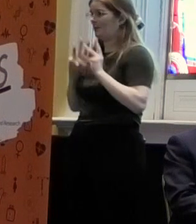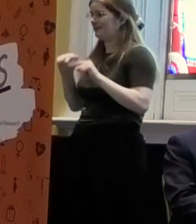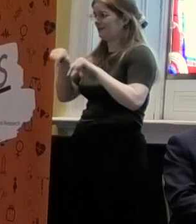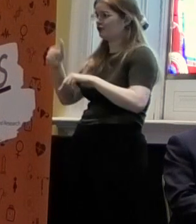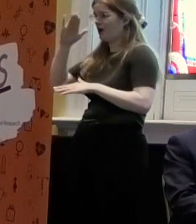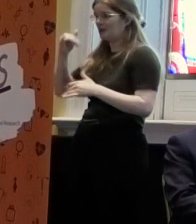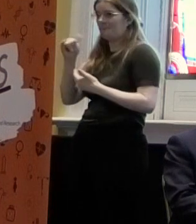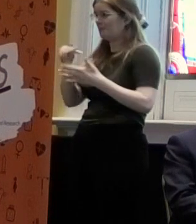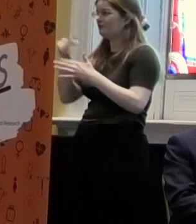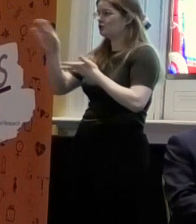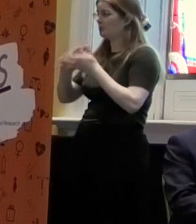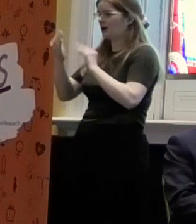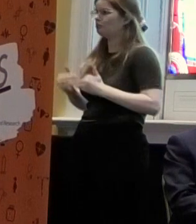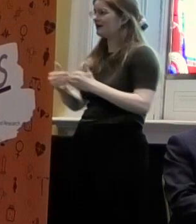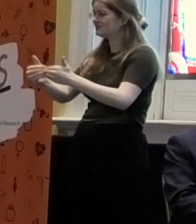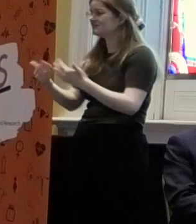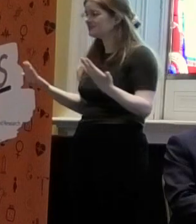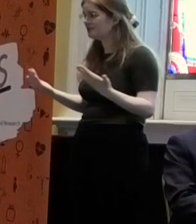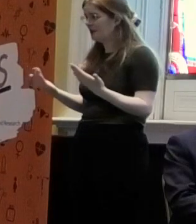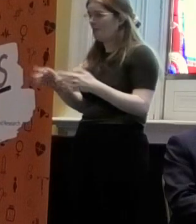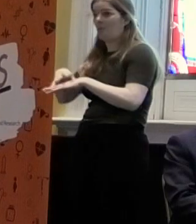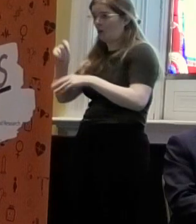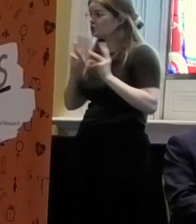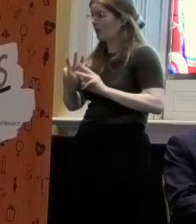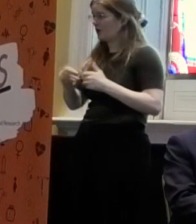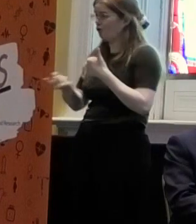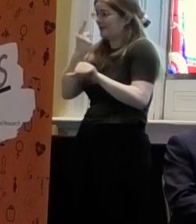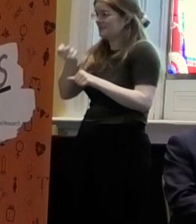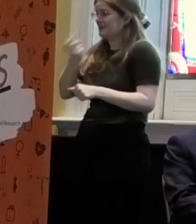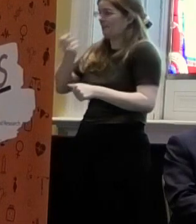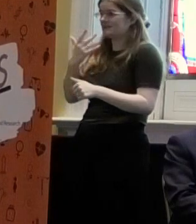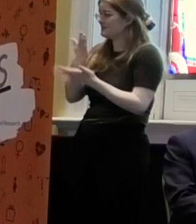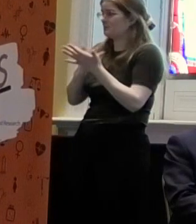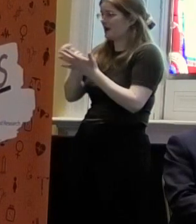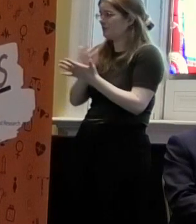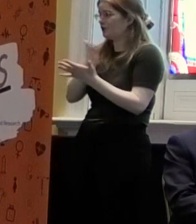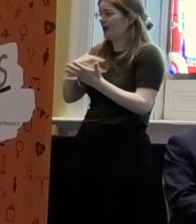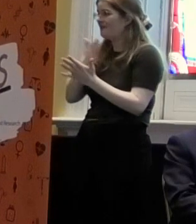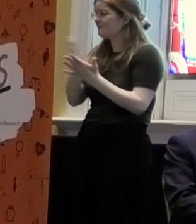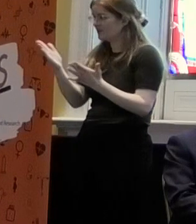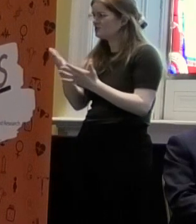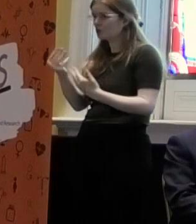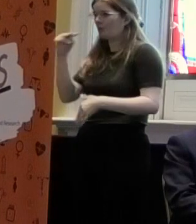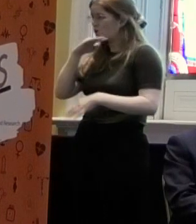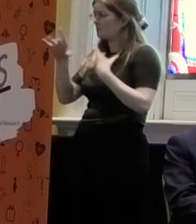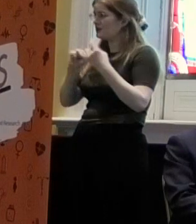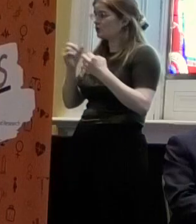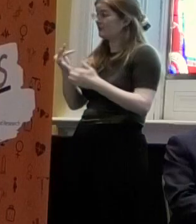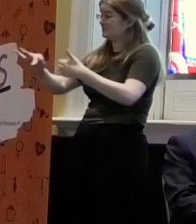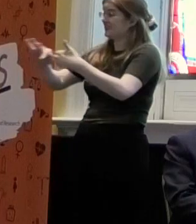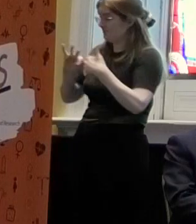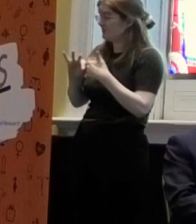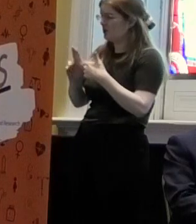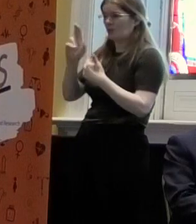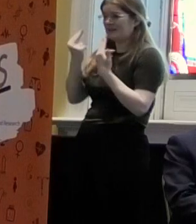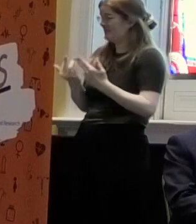pregnant at any time. And over 90% of pregnant women take medication at one point in time throughout their pregnancy. So it's really imperative for safety that we